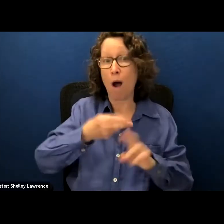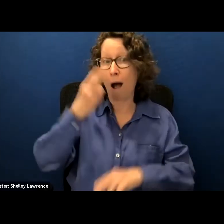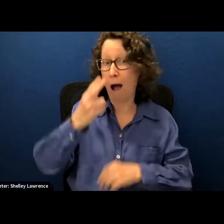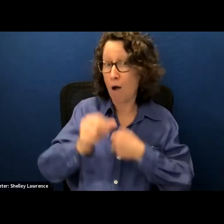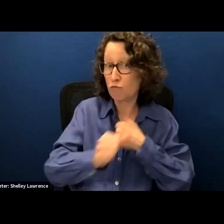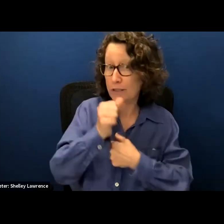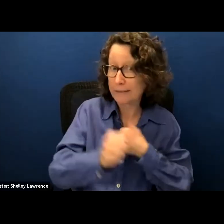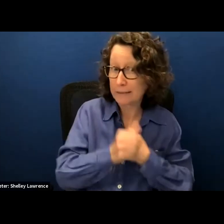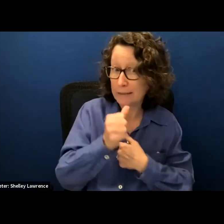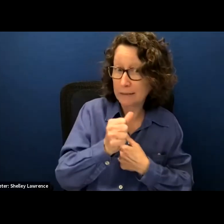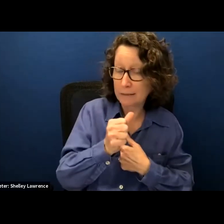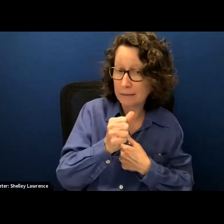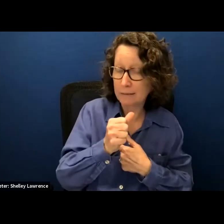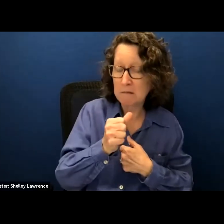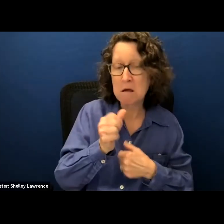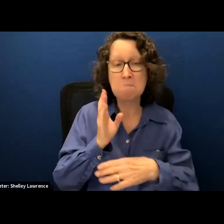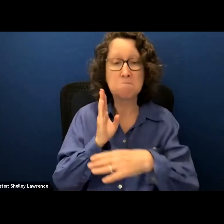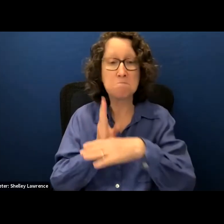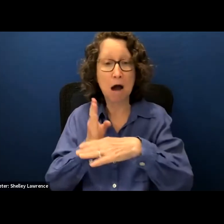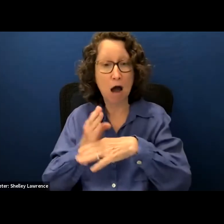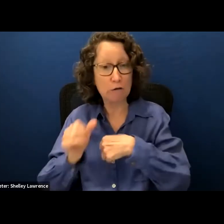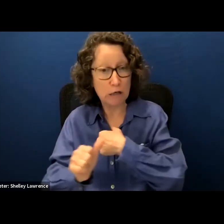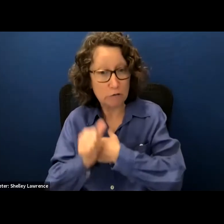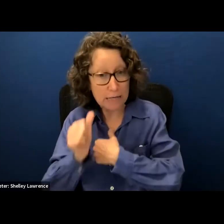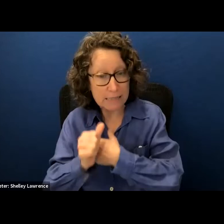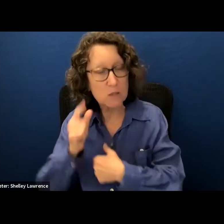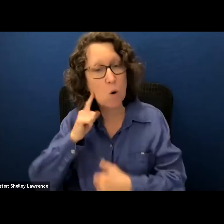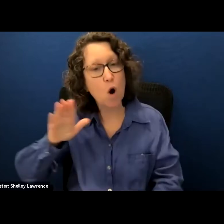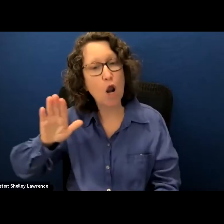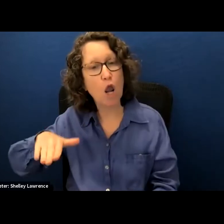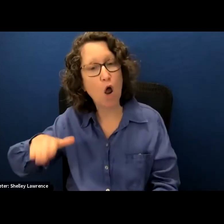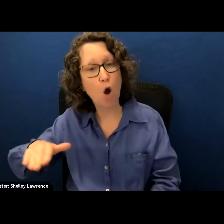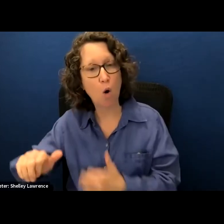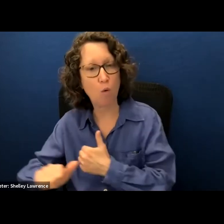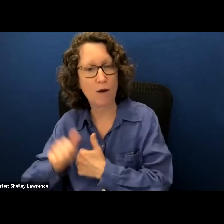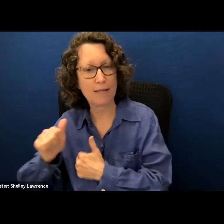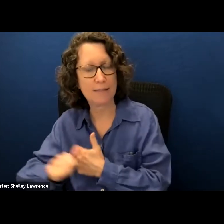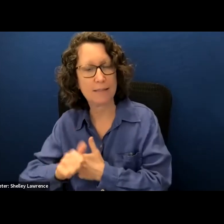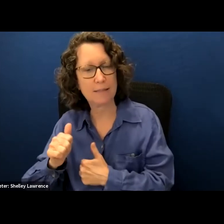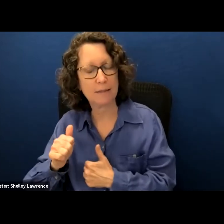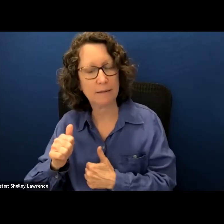risk, a moderate risk, or a low risk for